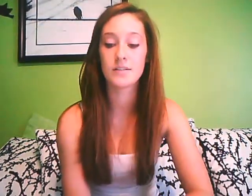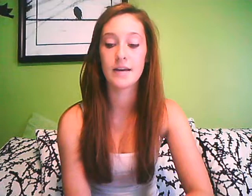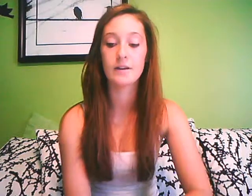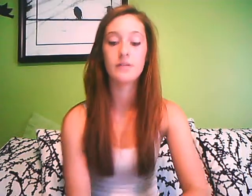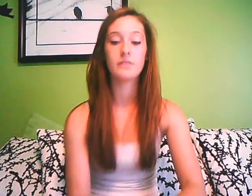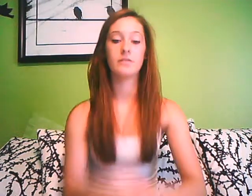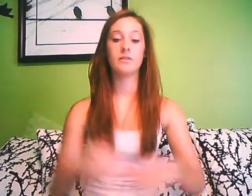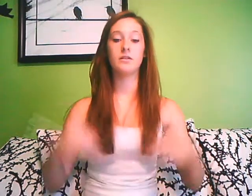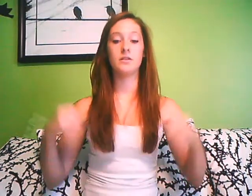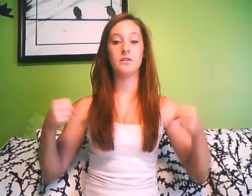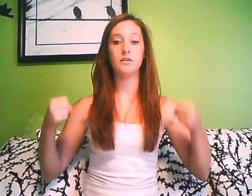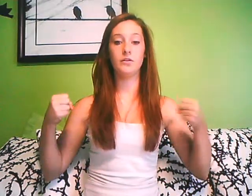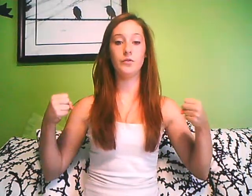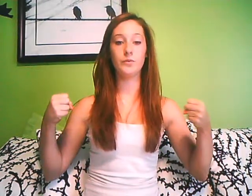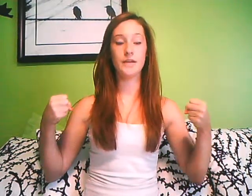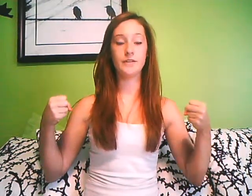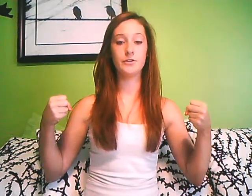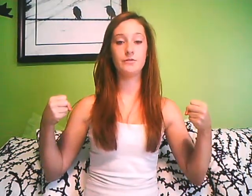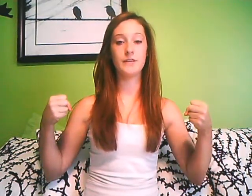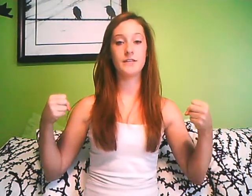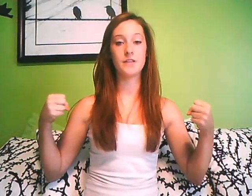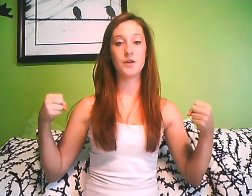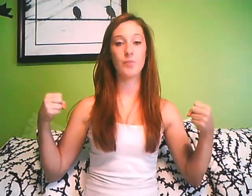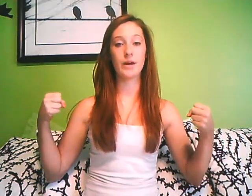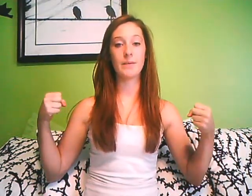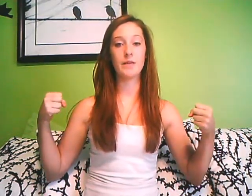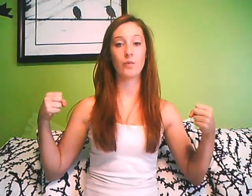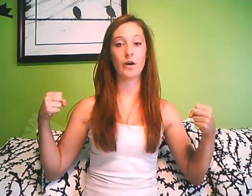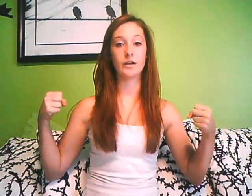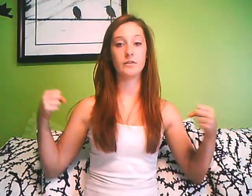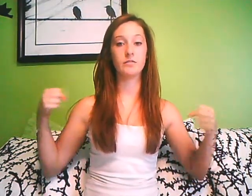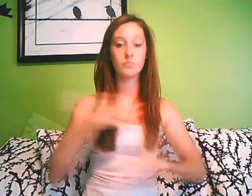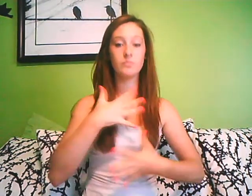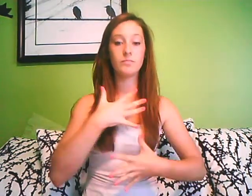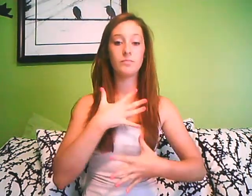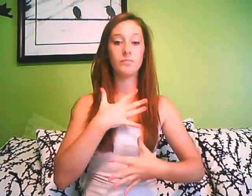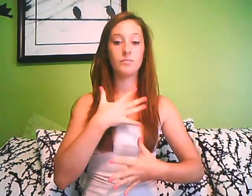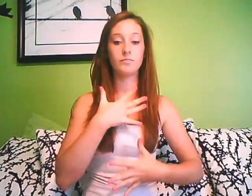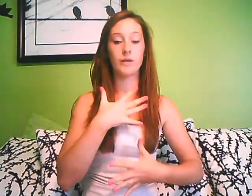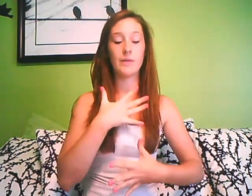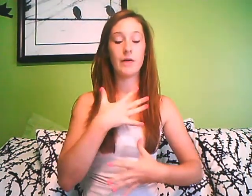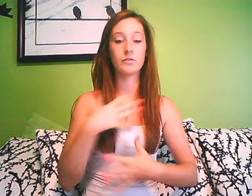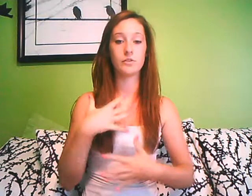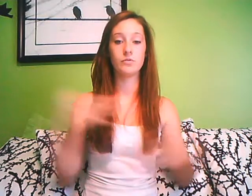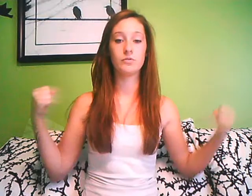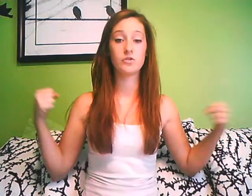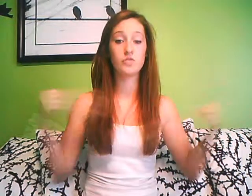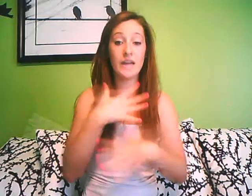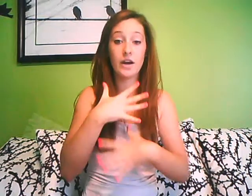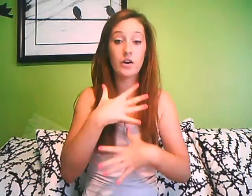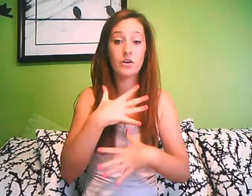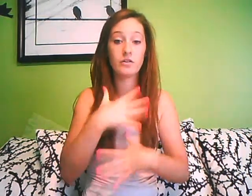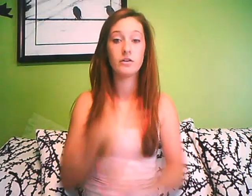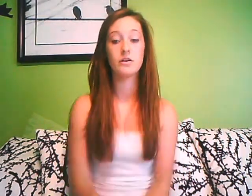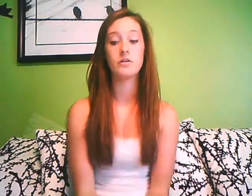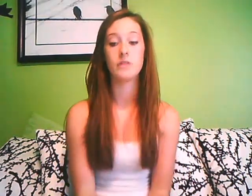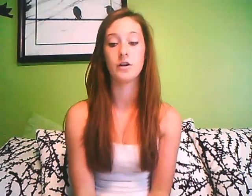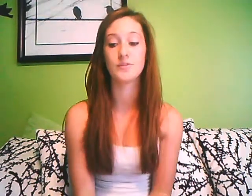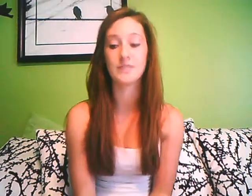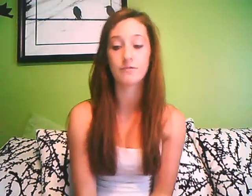Scared, you take two fists and you bring them inward and bring them out. So scared. It also means afraid